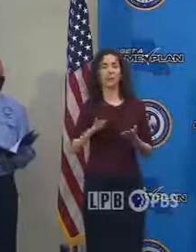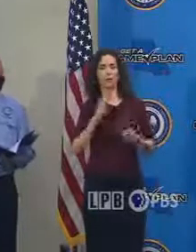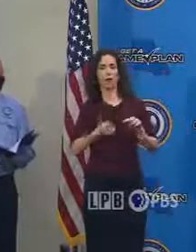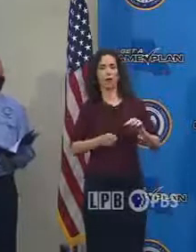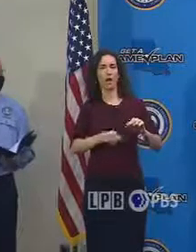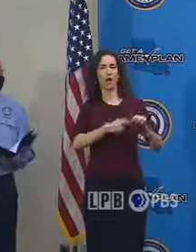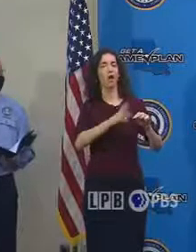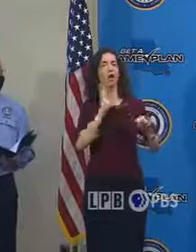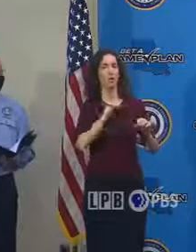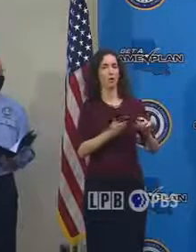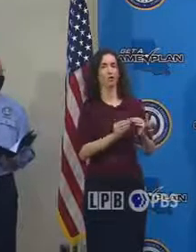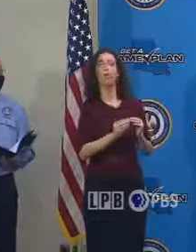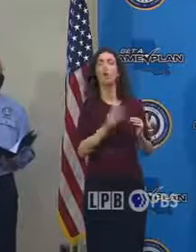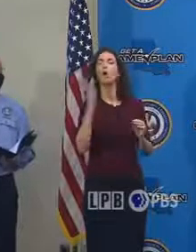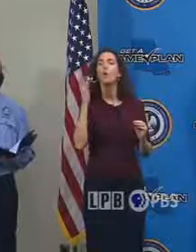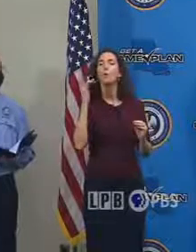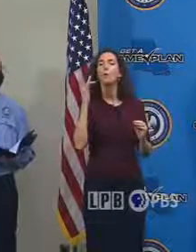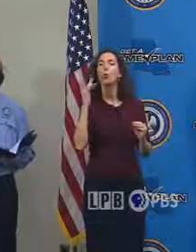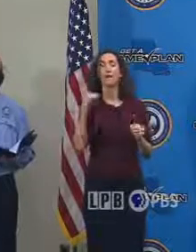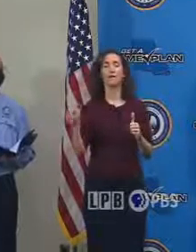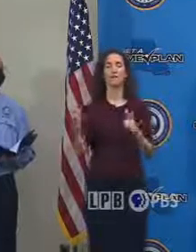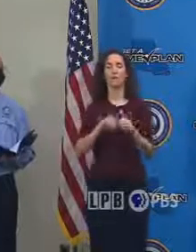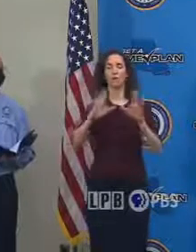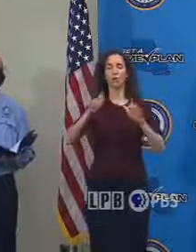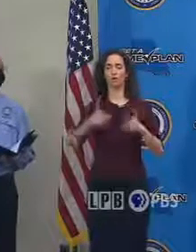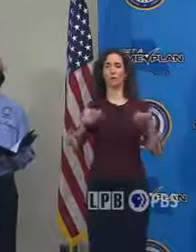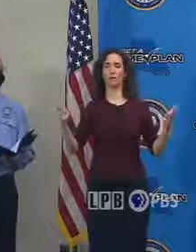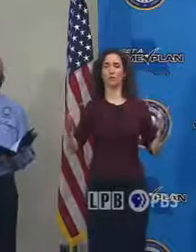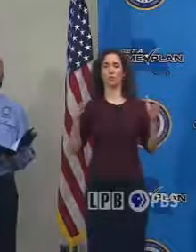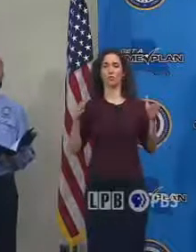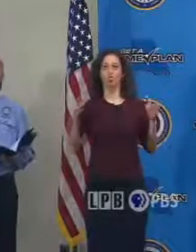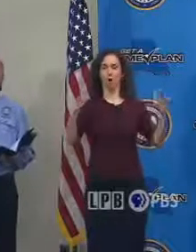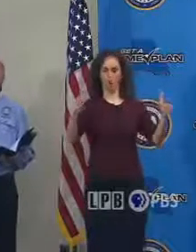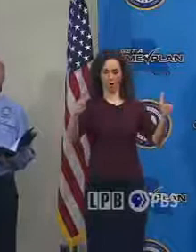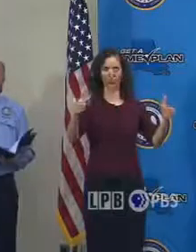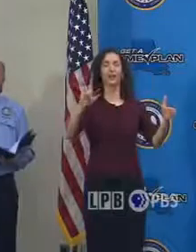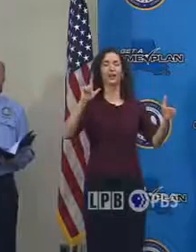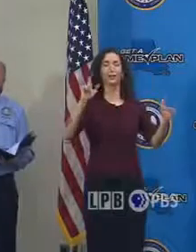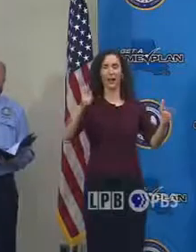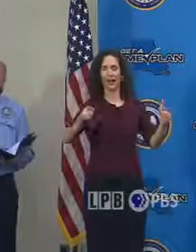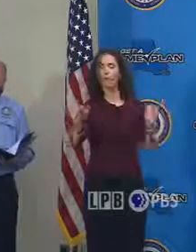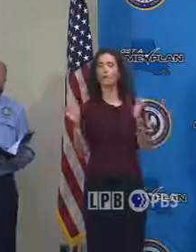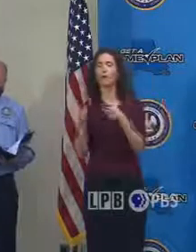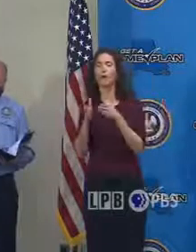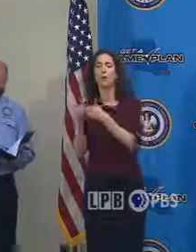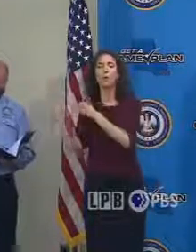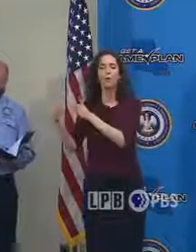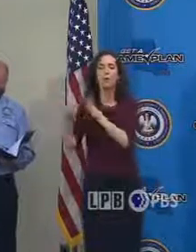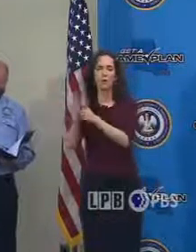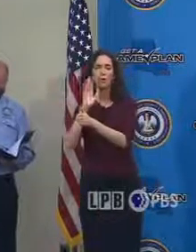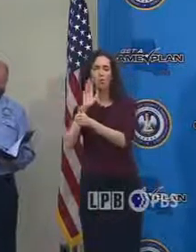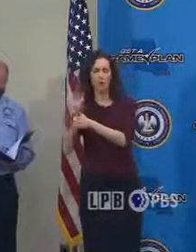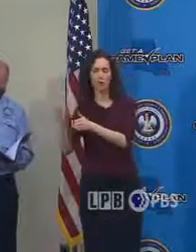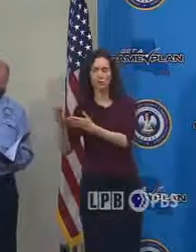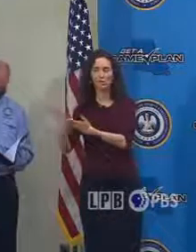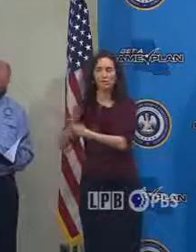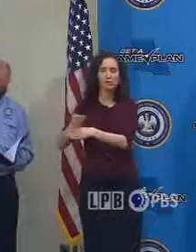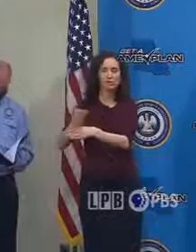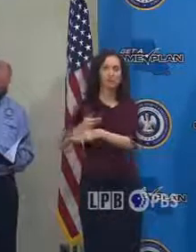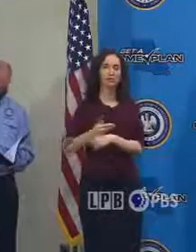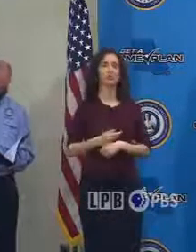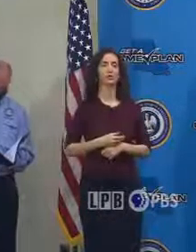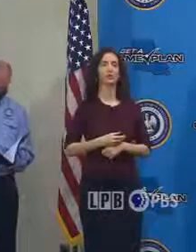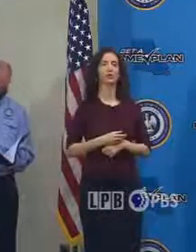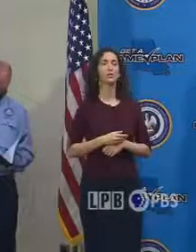working on primary and secondary roads and we start working on municipal facilities. We've emplaced